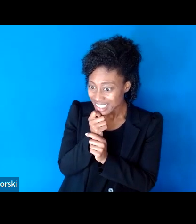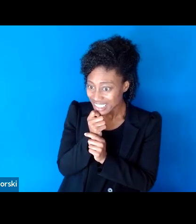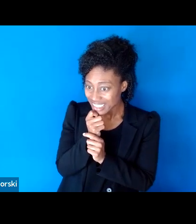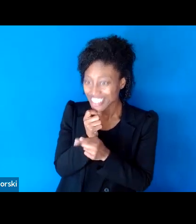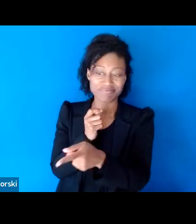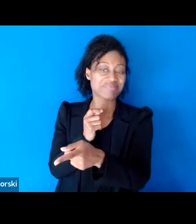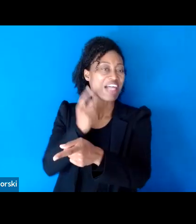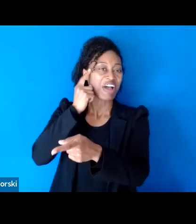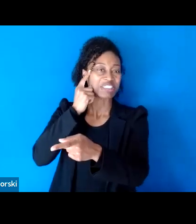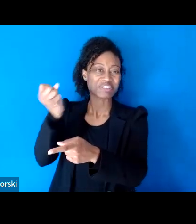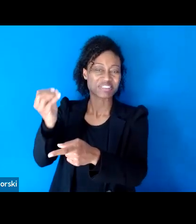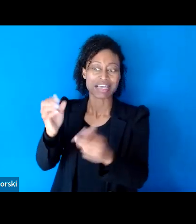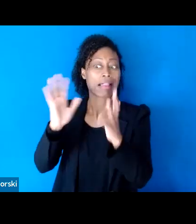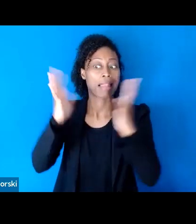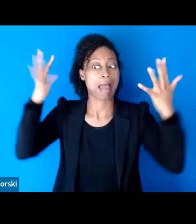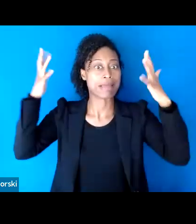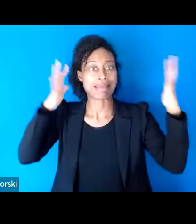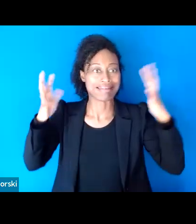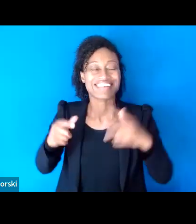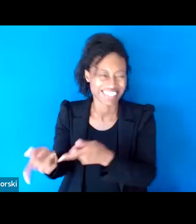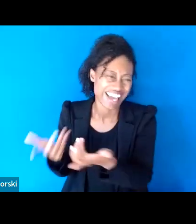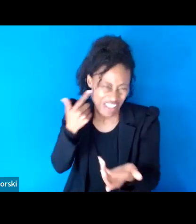Okay, clapping. Okay.